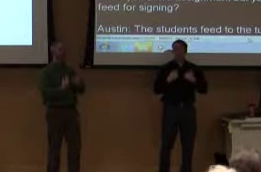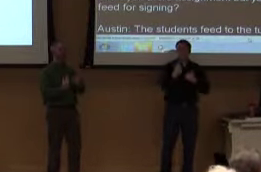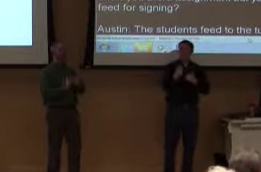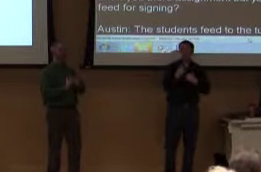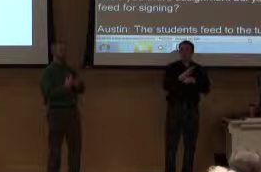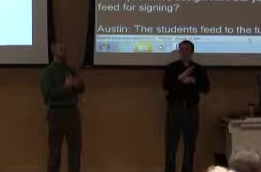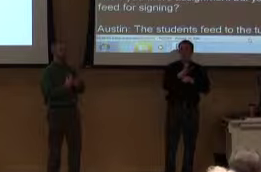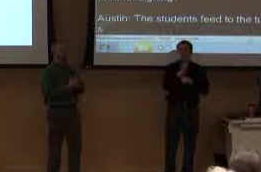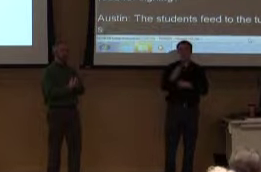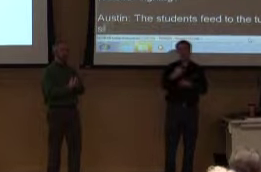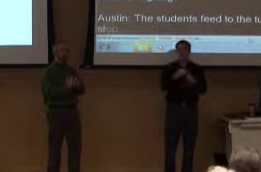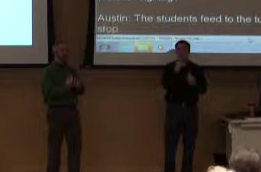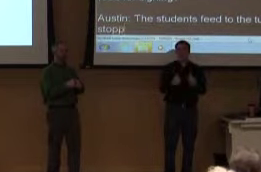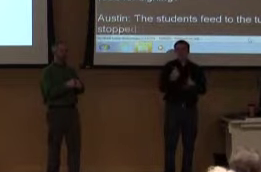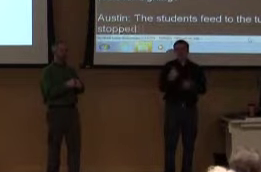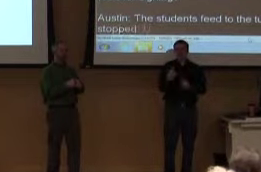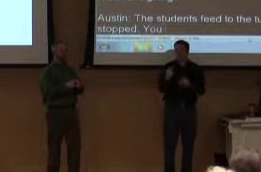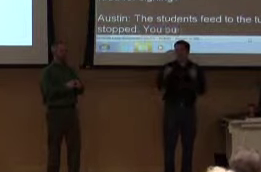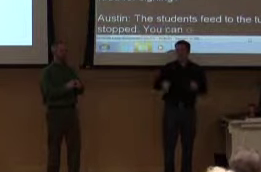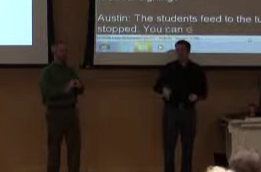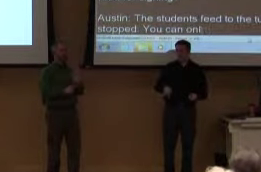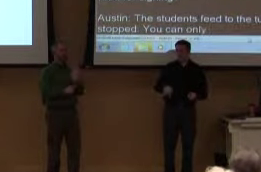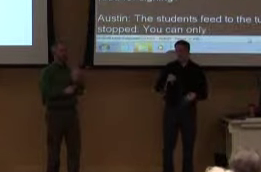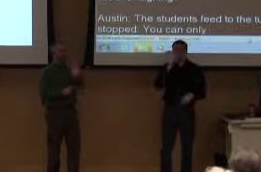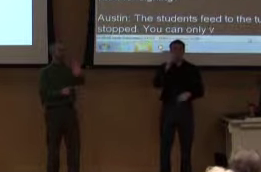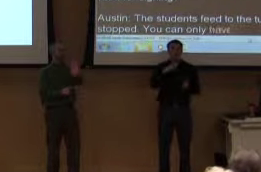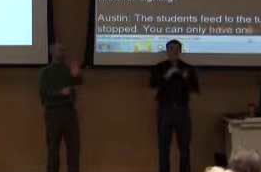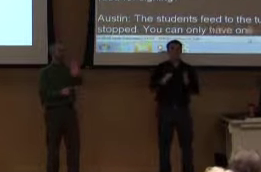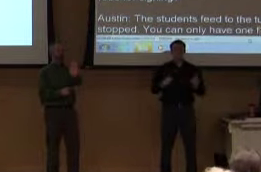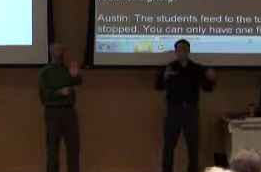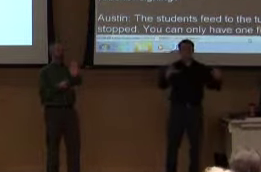video feed coming from any participant at one time. So if the student